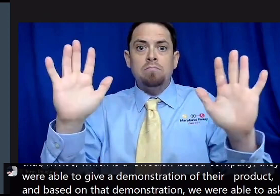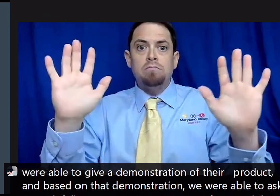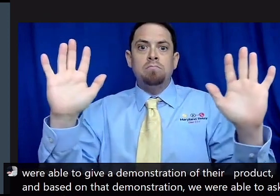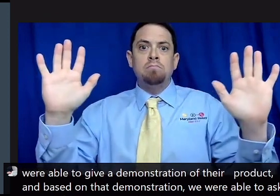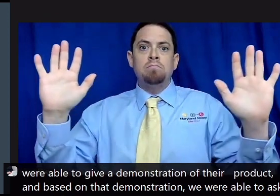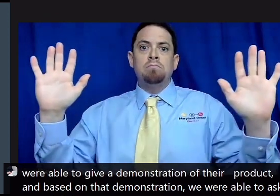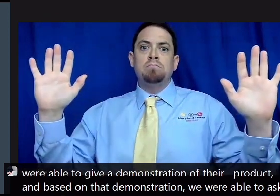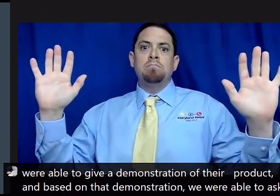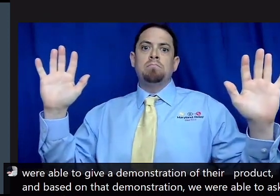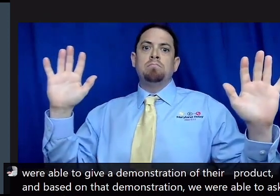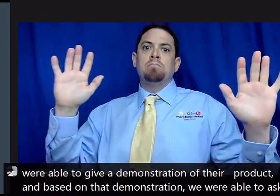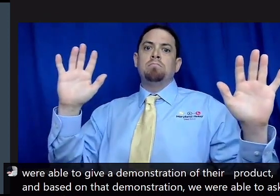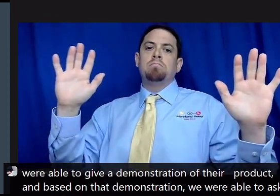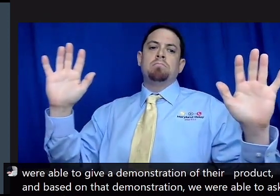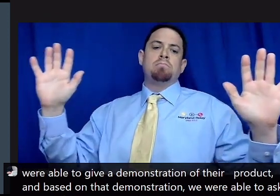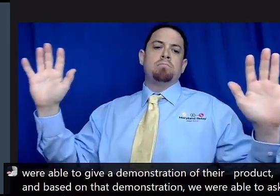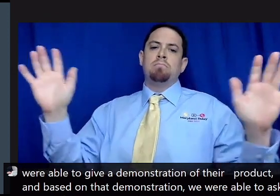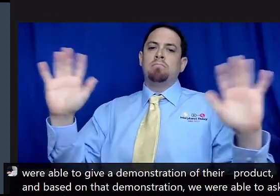another capacity.